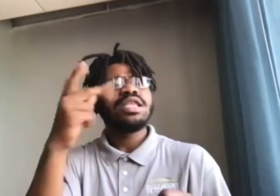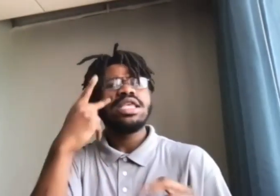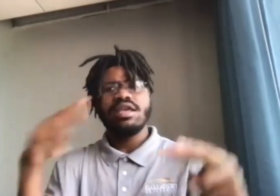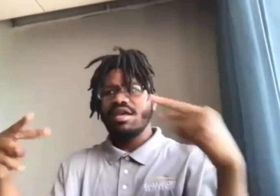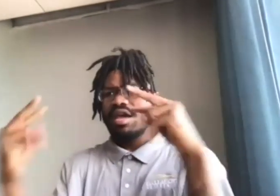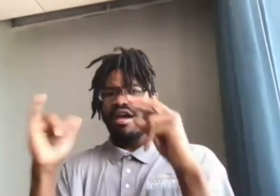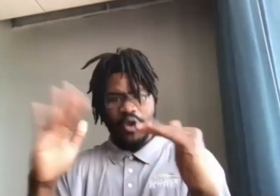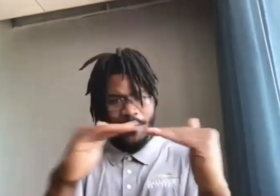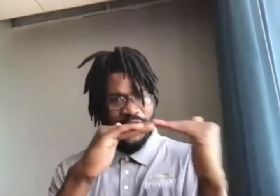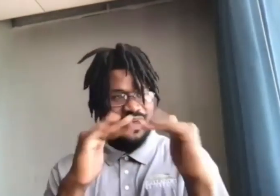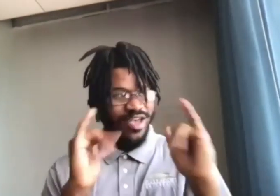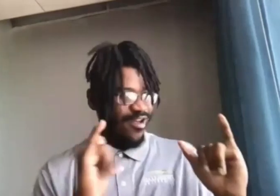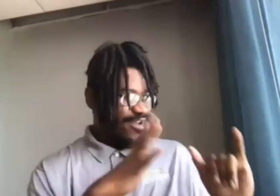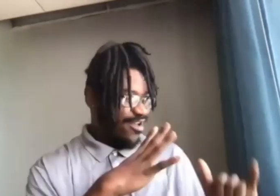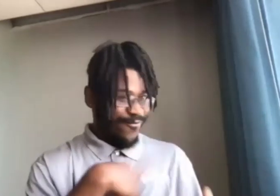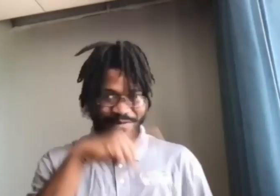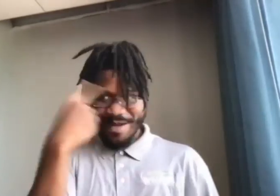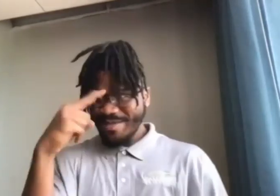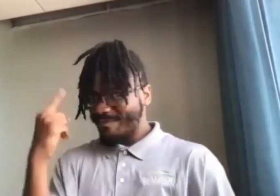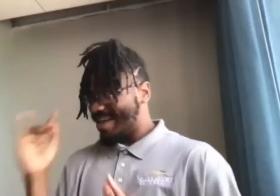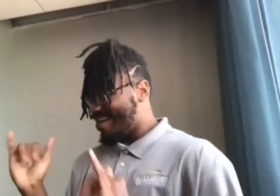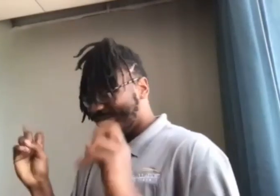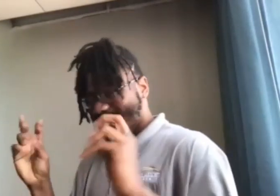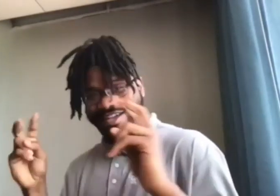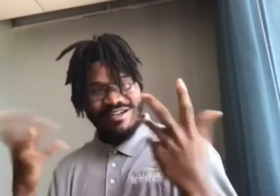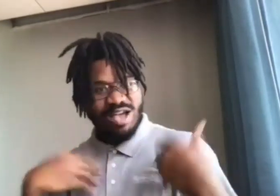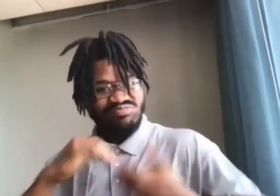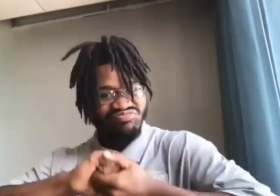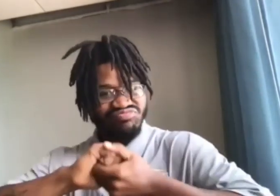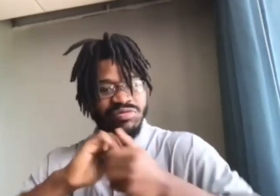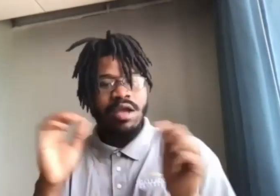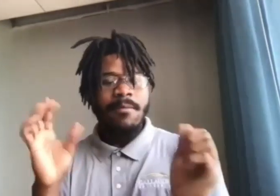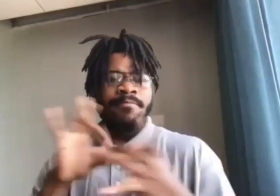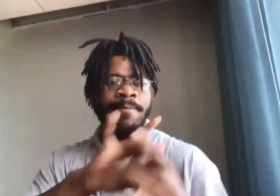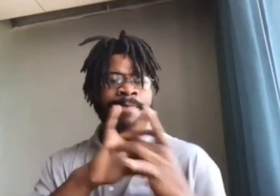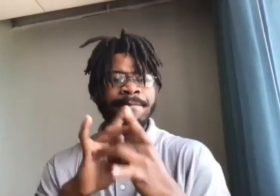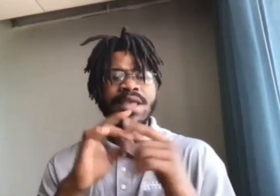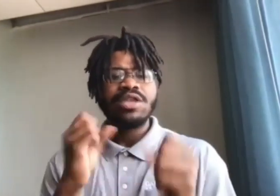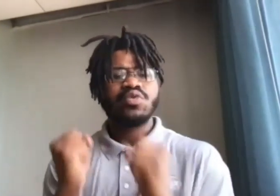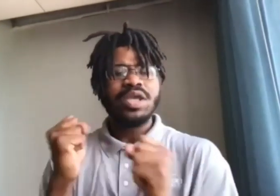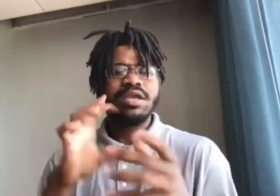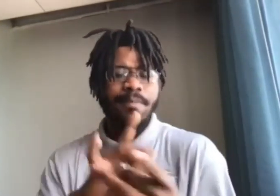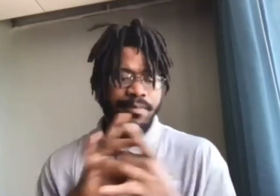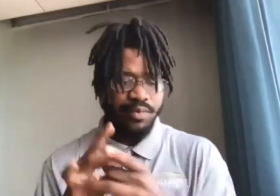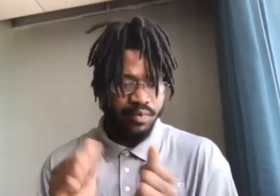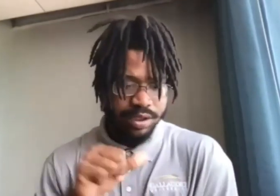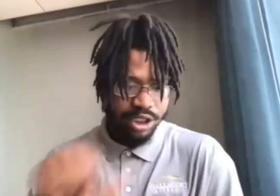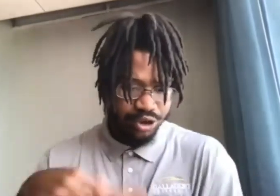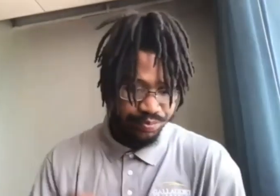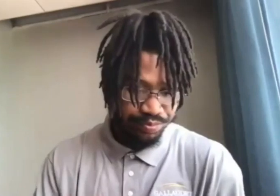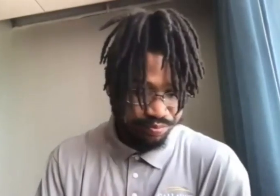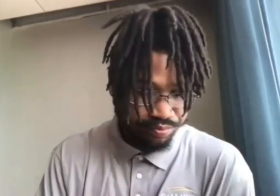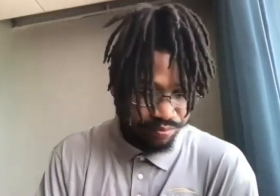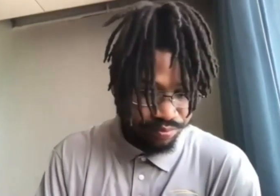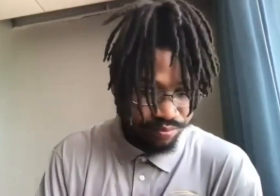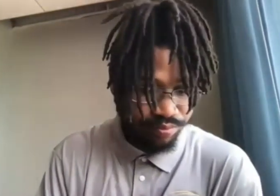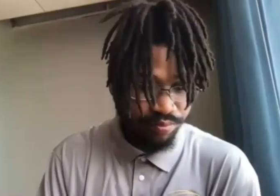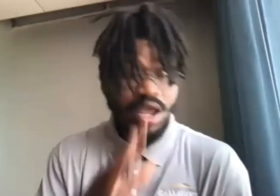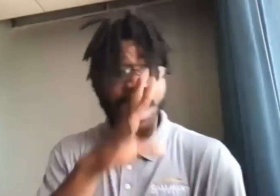Thinking about those students and how if they're in a space where everyone looks like them and they have that